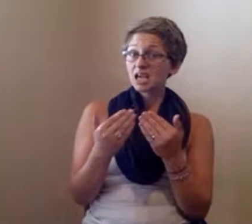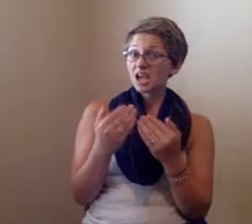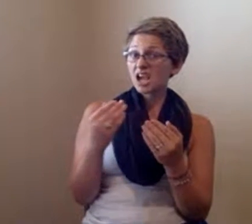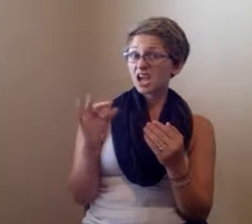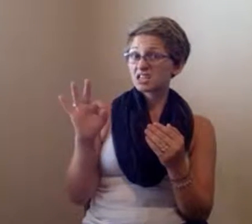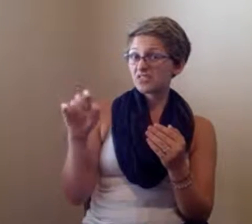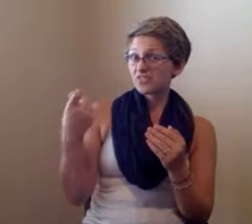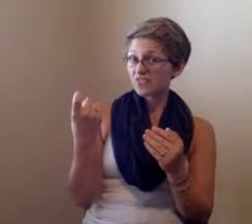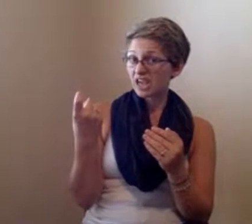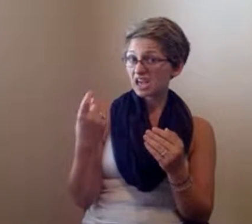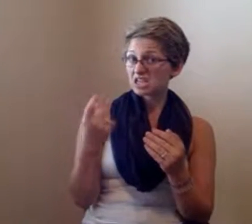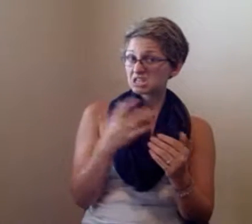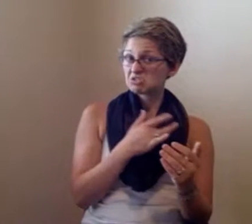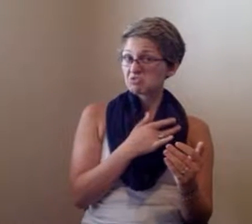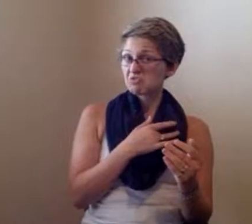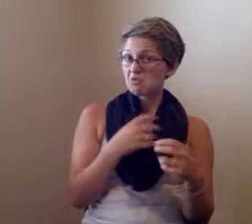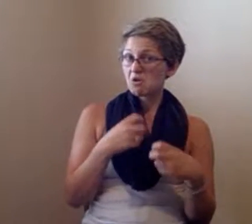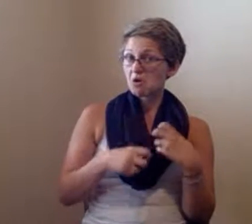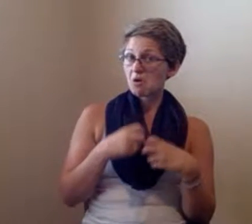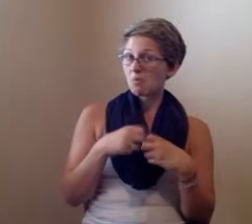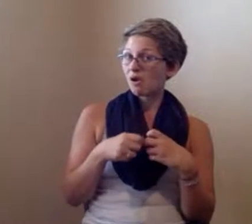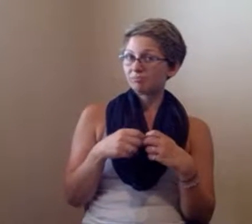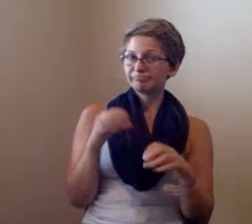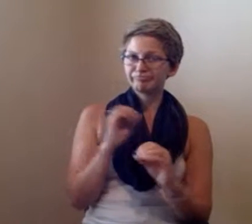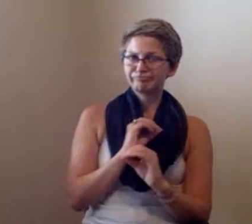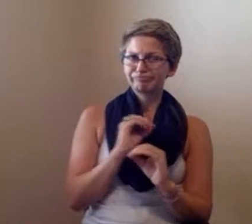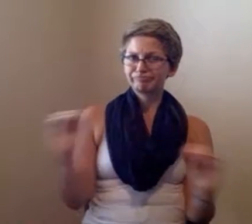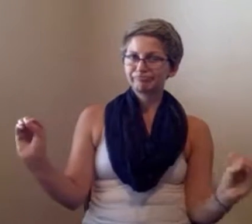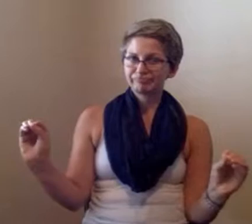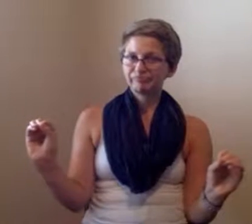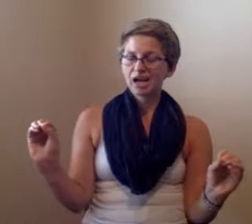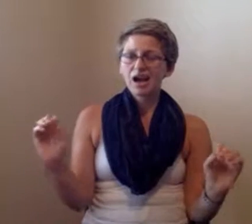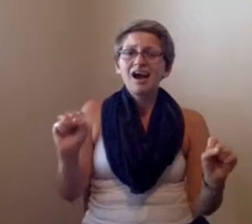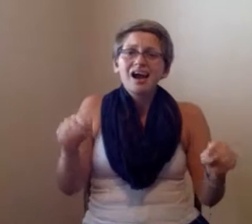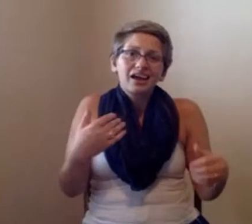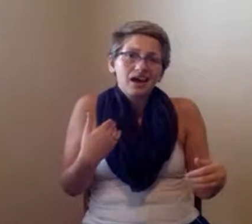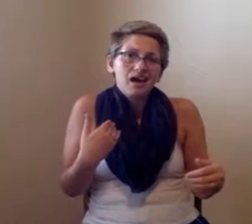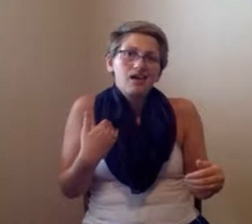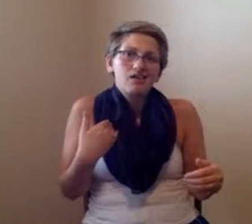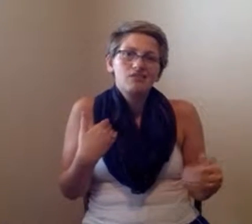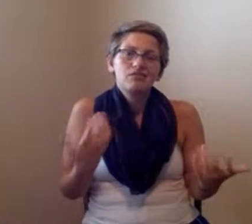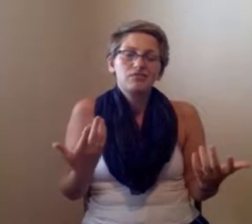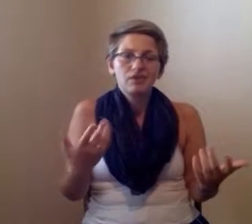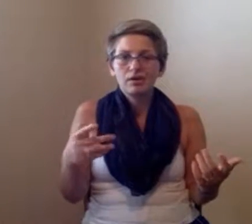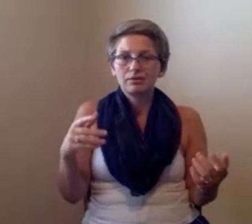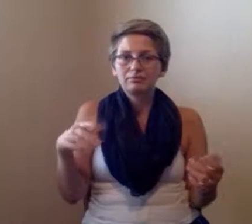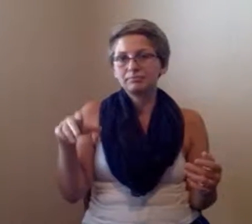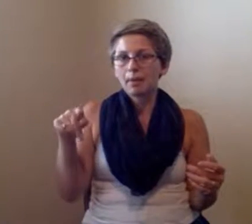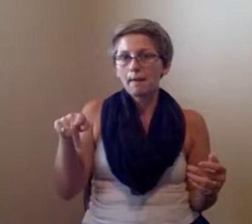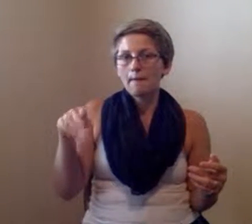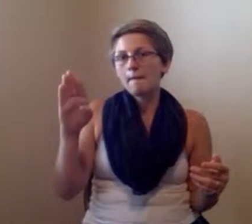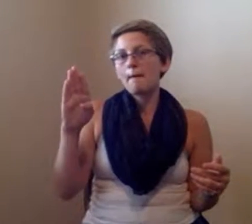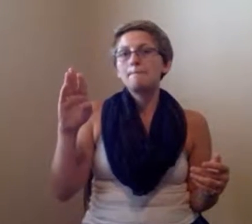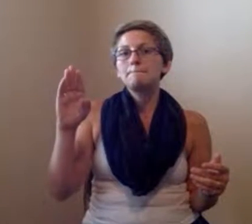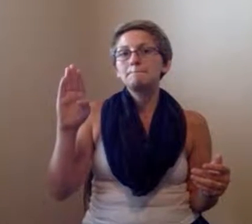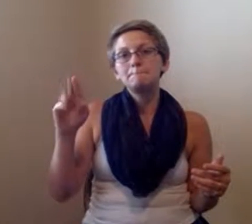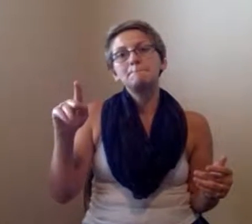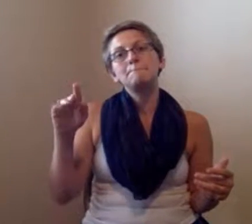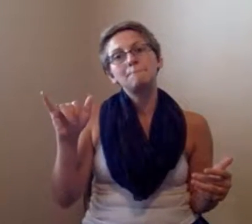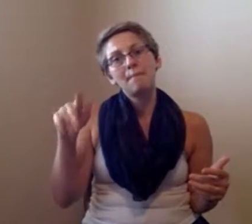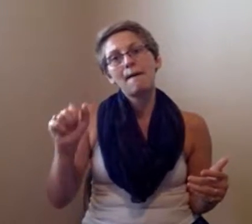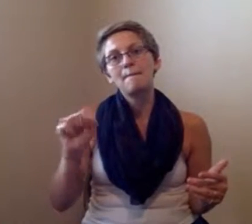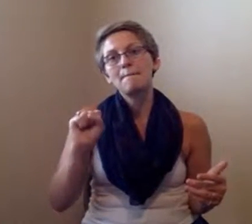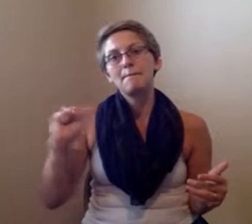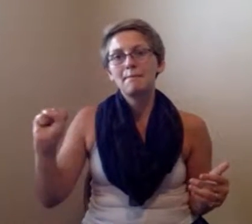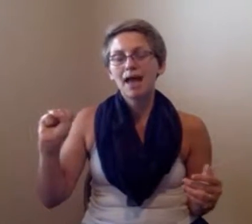can reopen a blocked artery. So you might have heard of a CABG, which is a big operation where they try to bypass blocked heart vessels